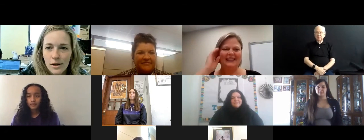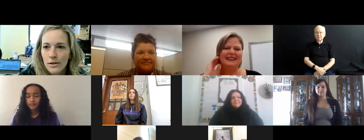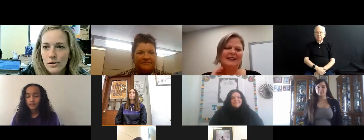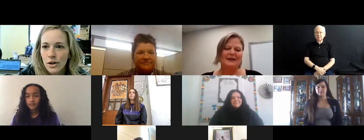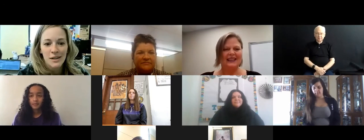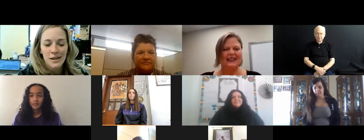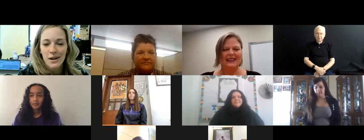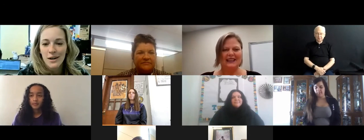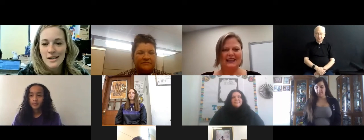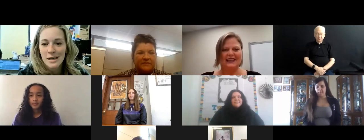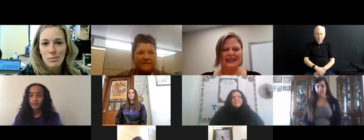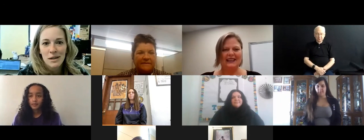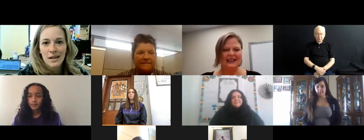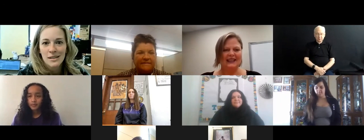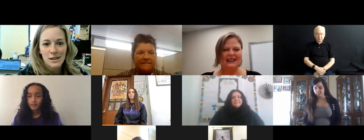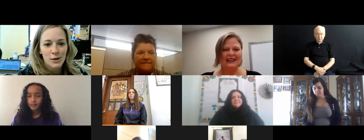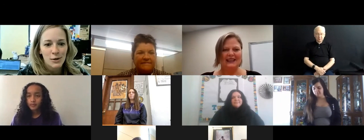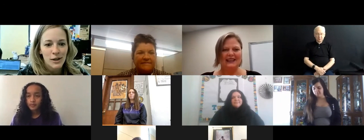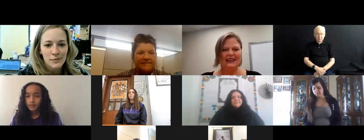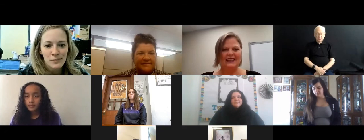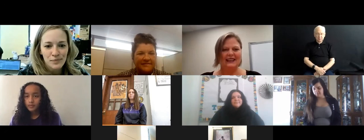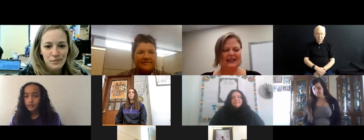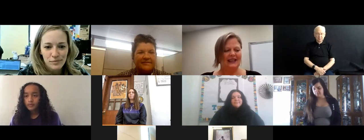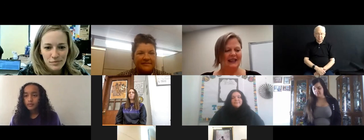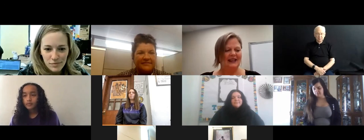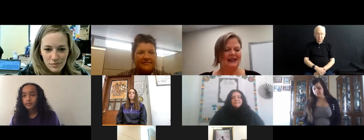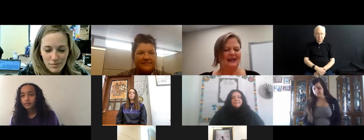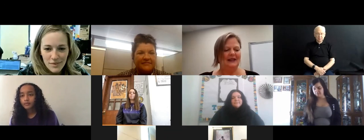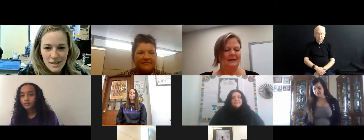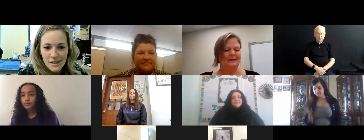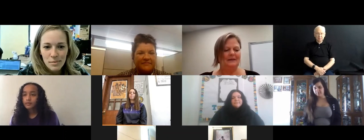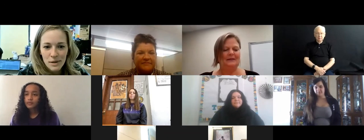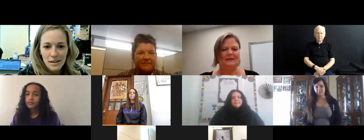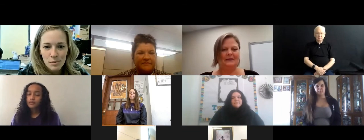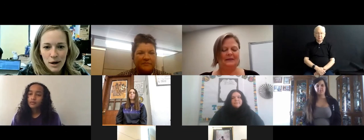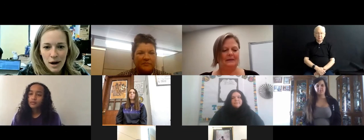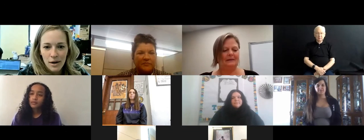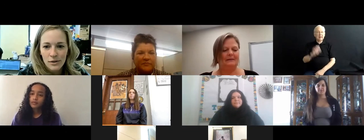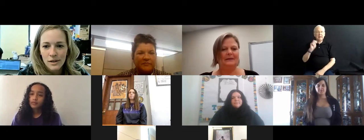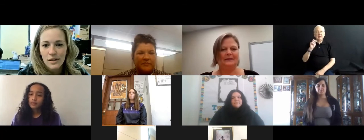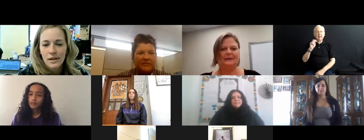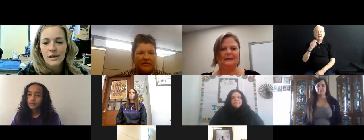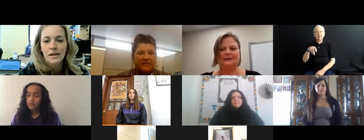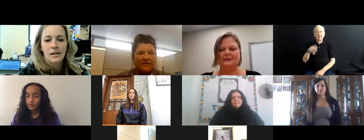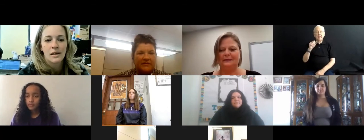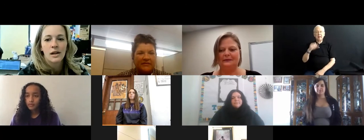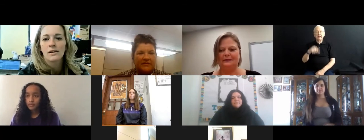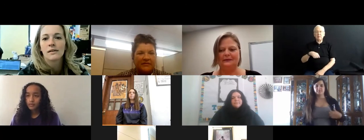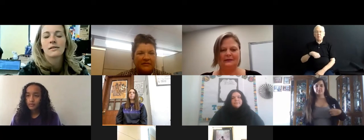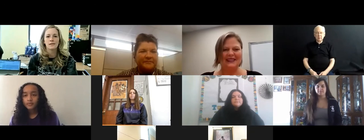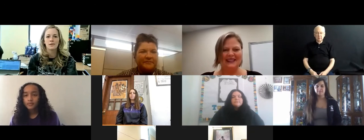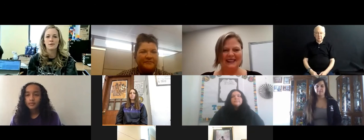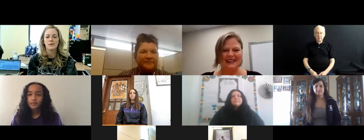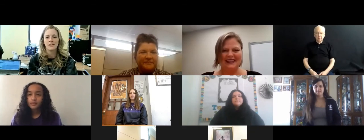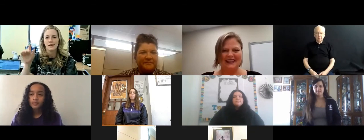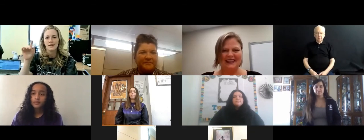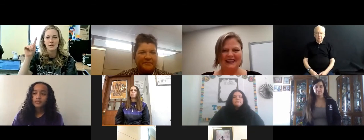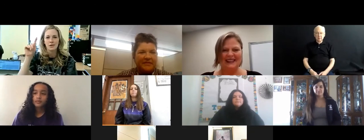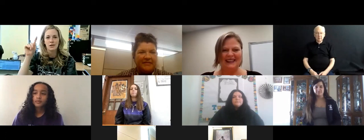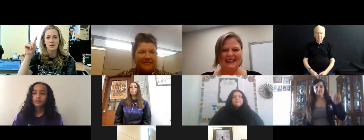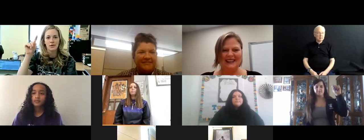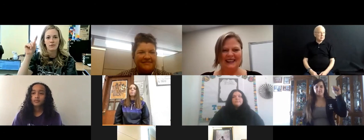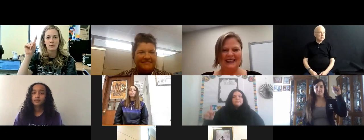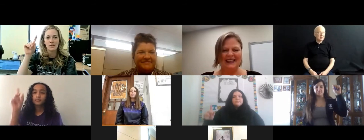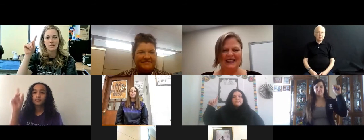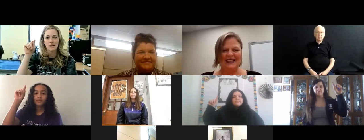Let's start another. So our TPS slogan, TPS Proud here. So